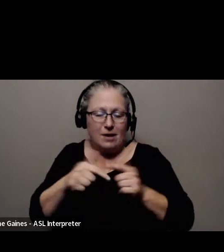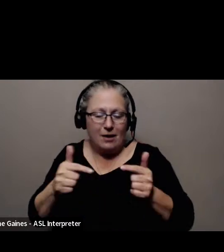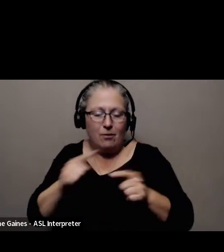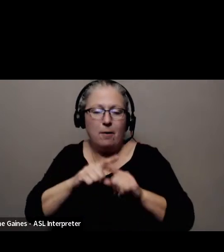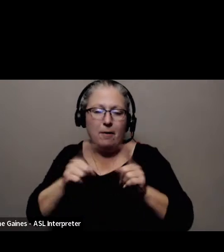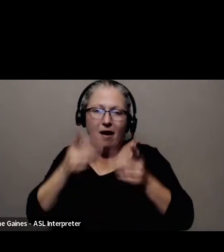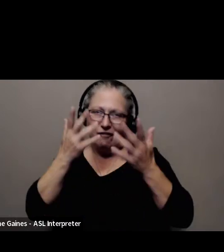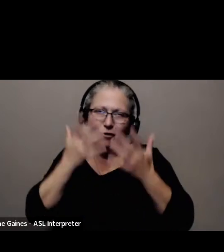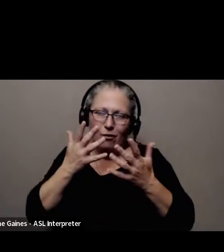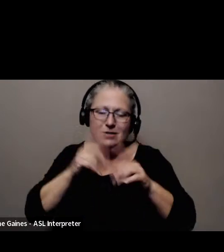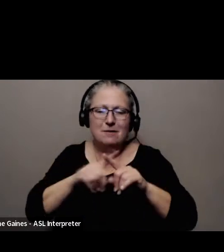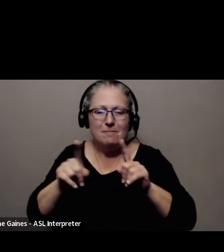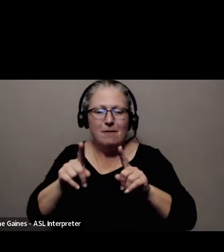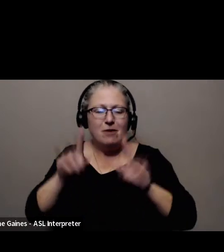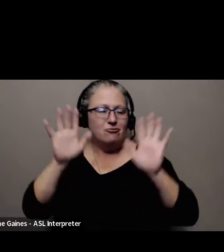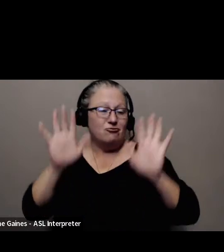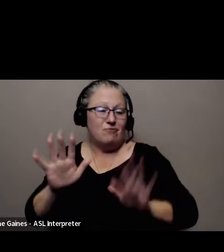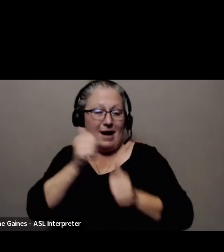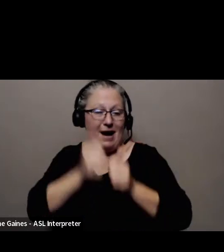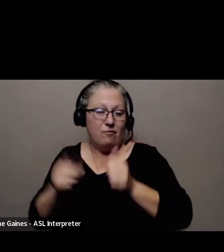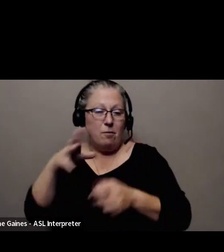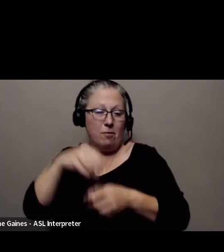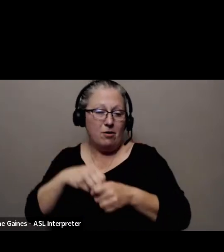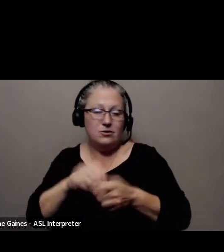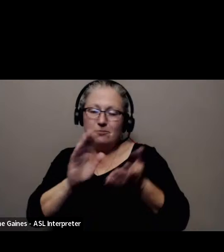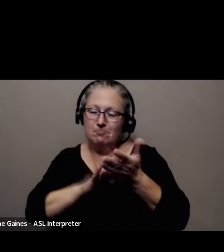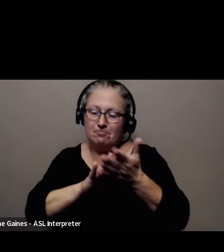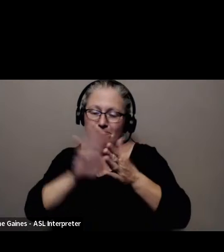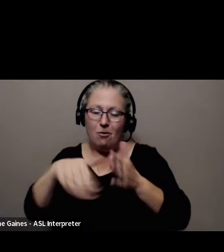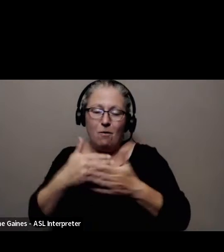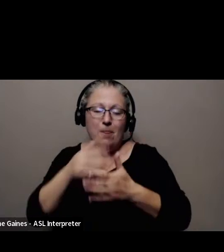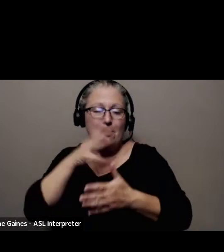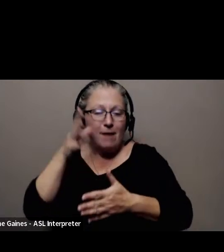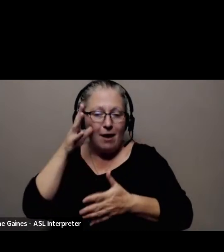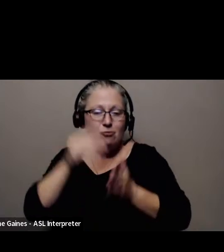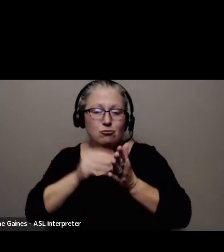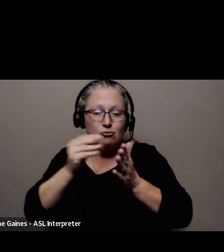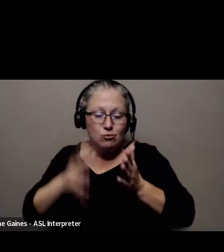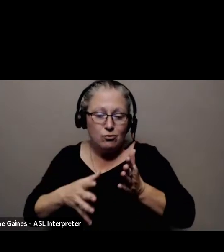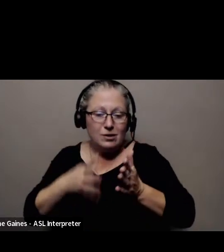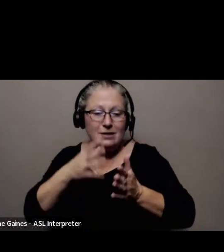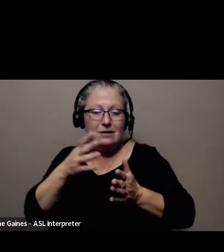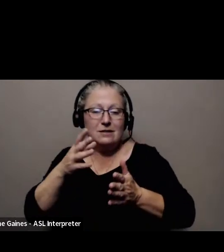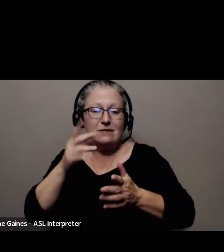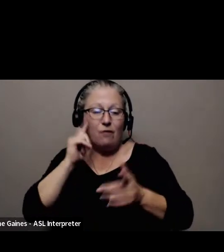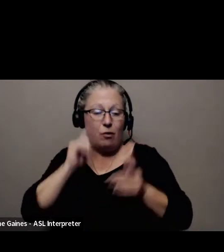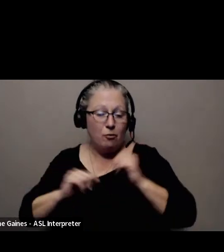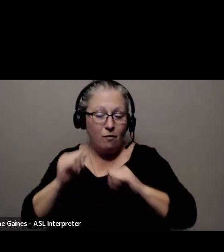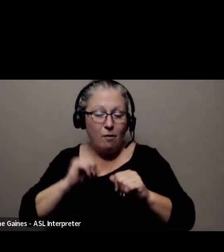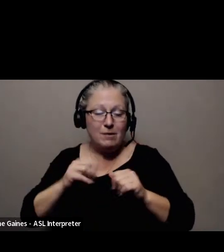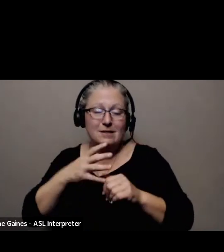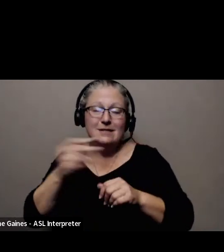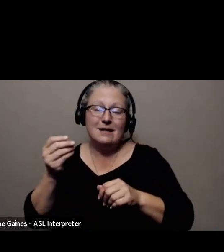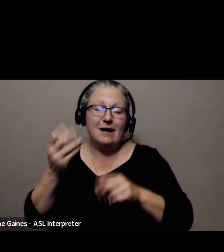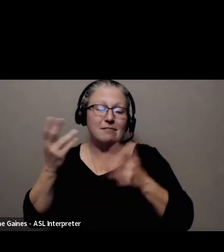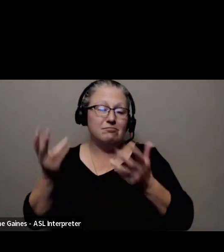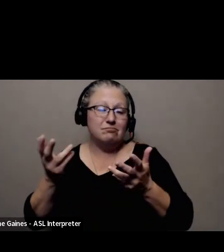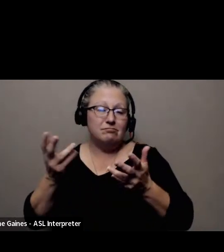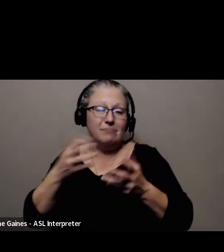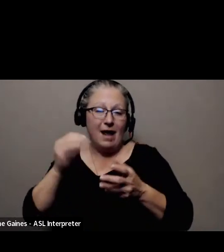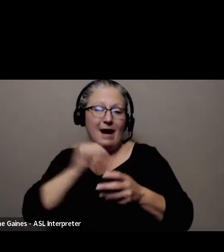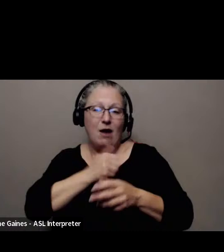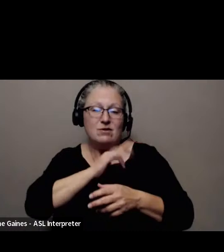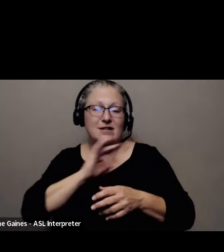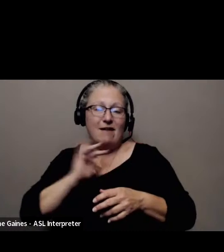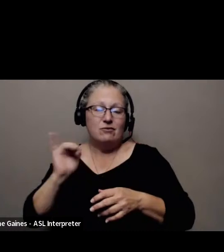but it's great. And everybody was participating. So big shout out to our parents, students for the performances, and our